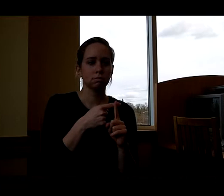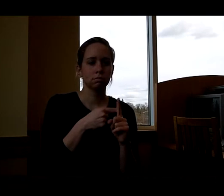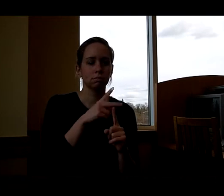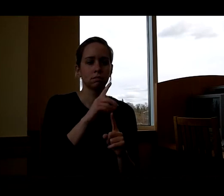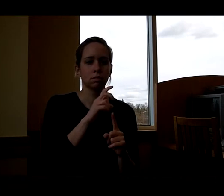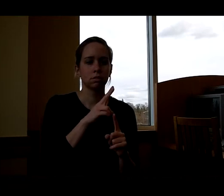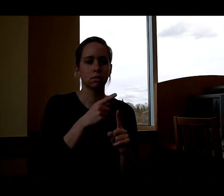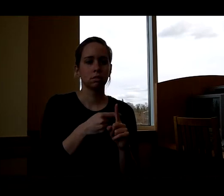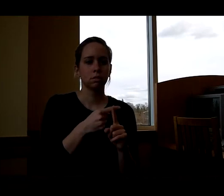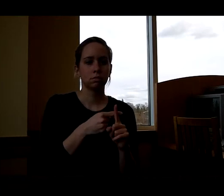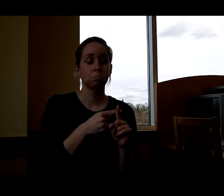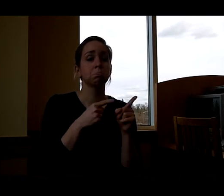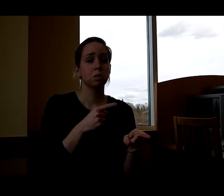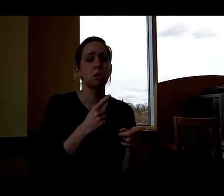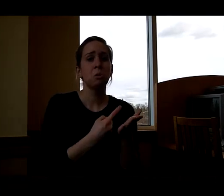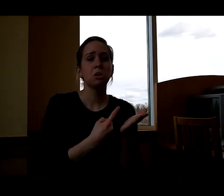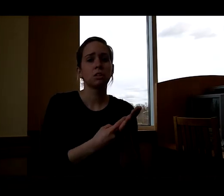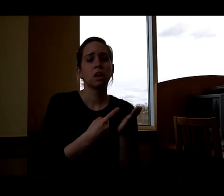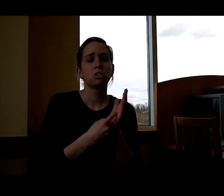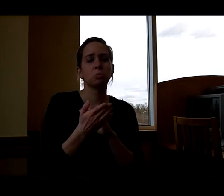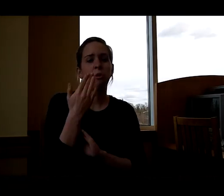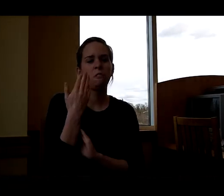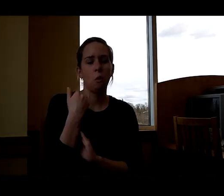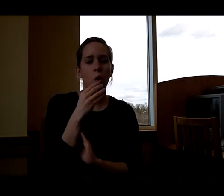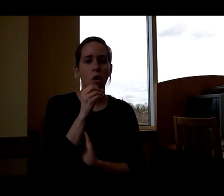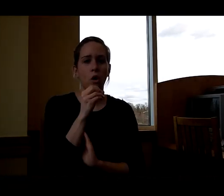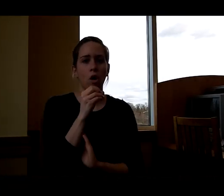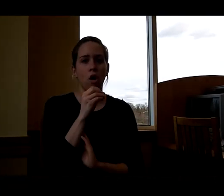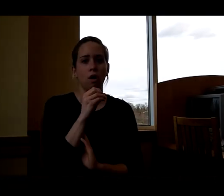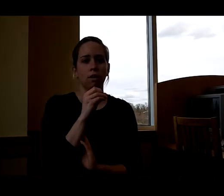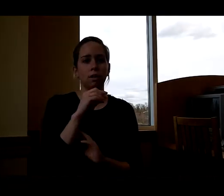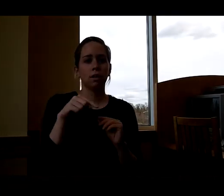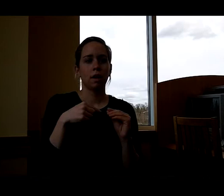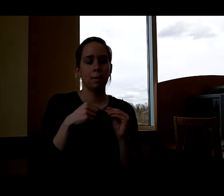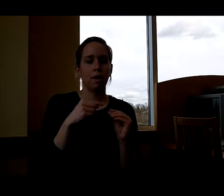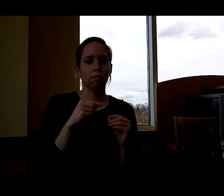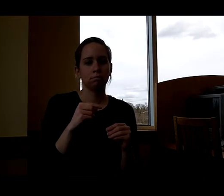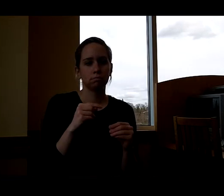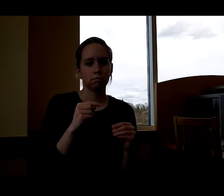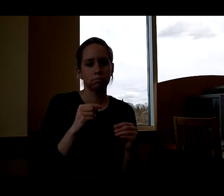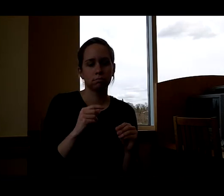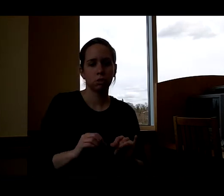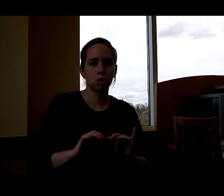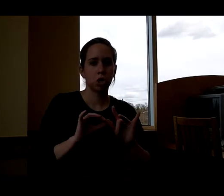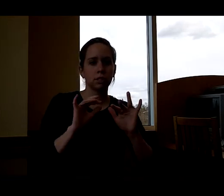This is the one that Curtis was talking about when he gave us an example of condensation. You're looking at the temperature at